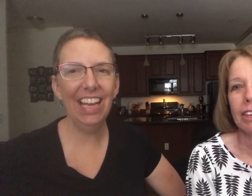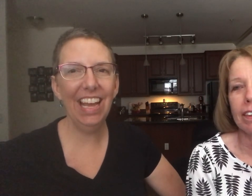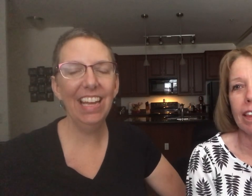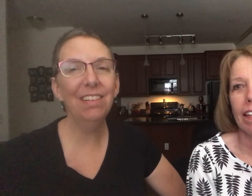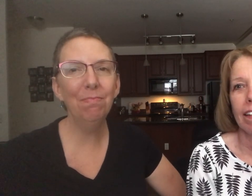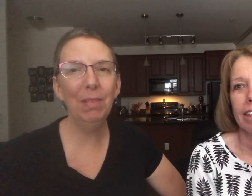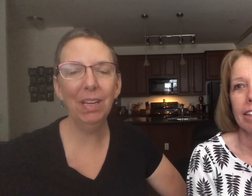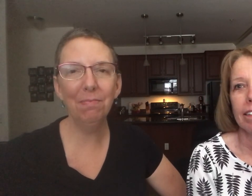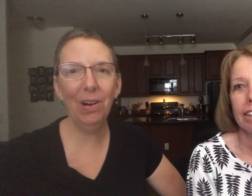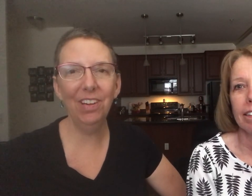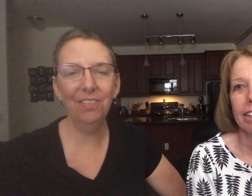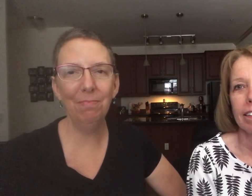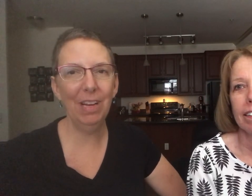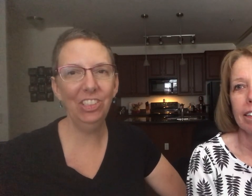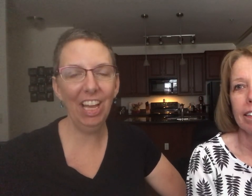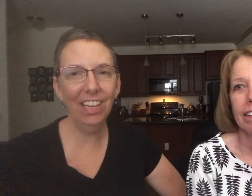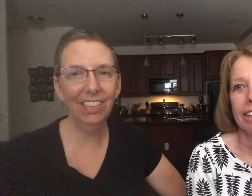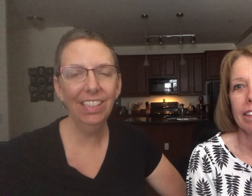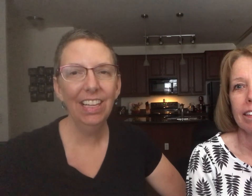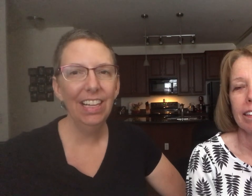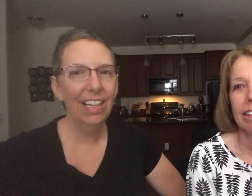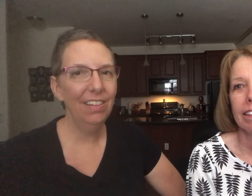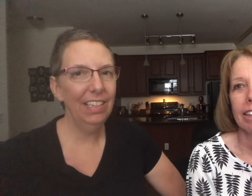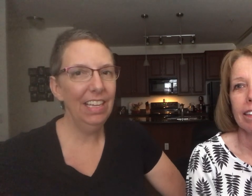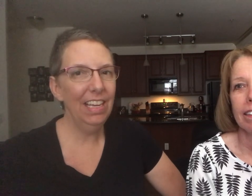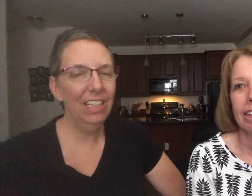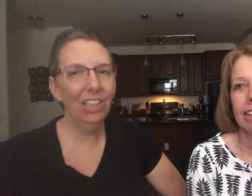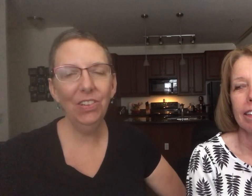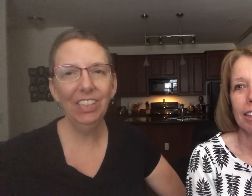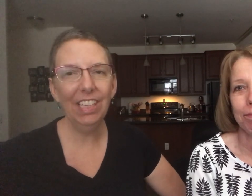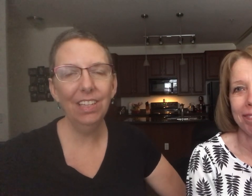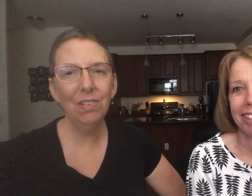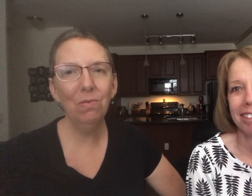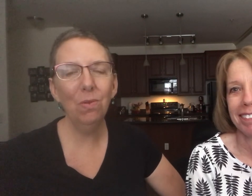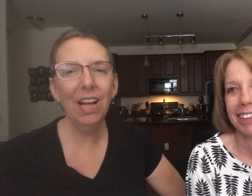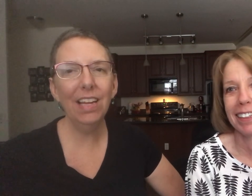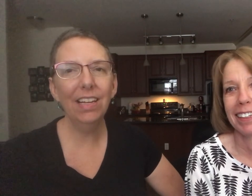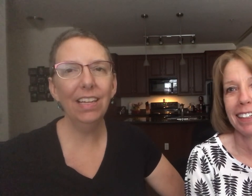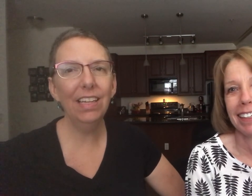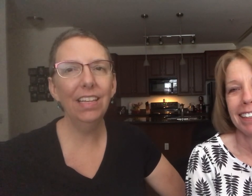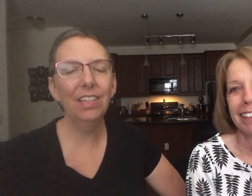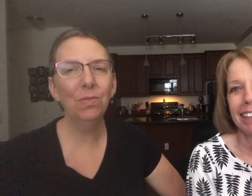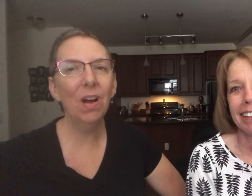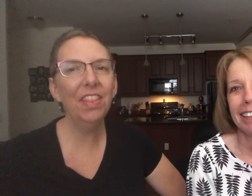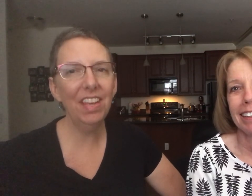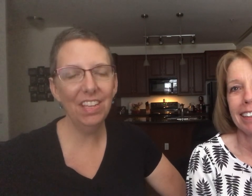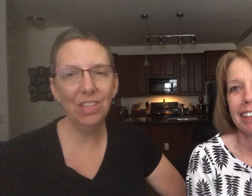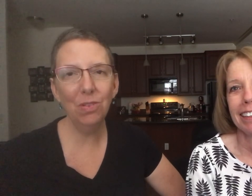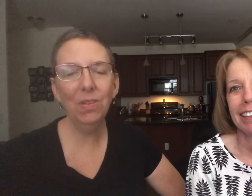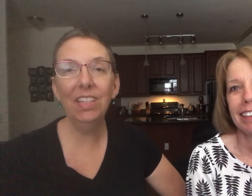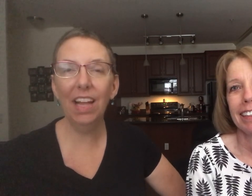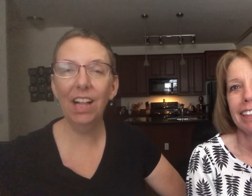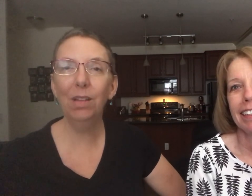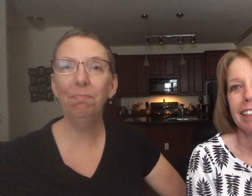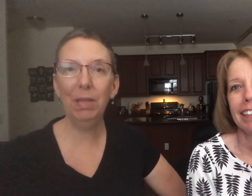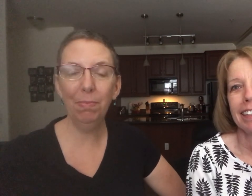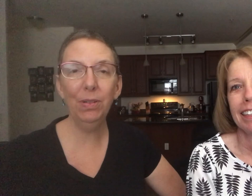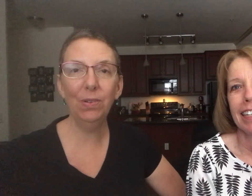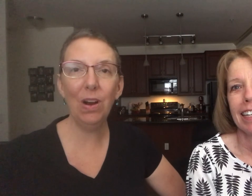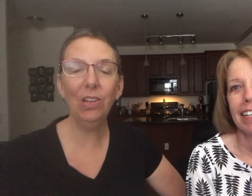and being a part of my channel. In closing, what is one thing you would tell people who are